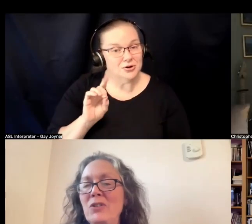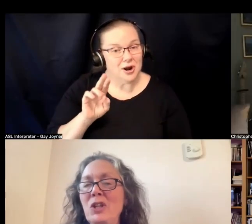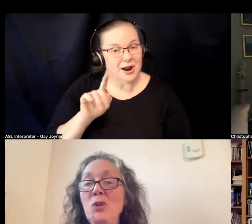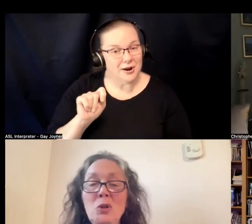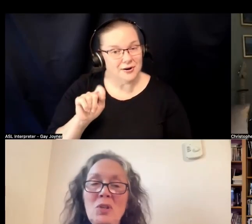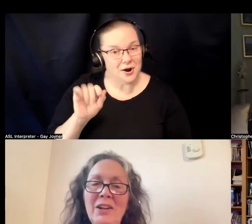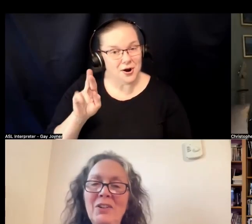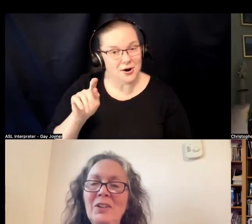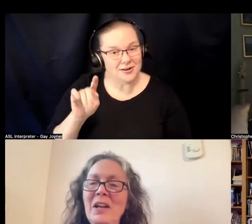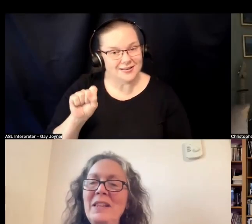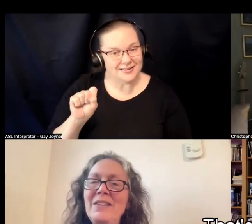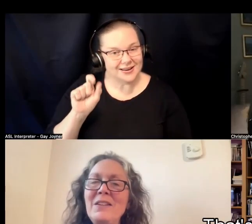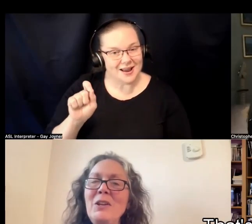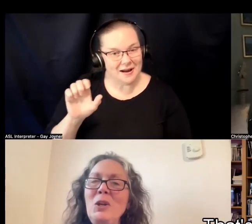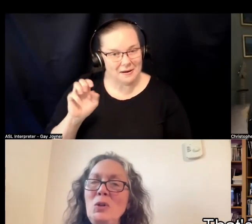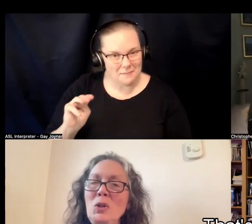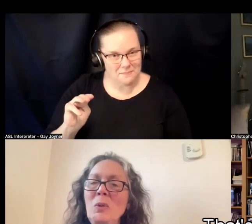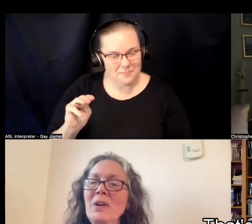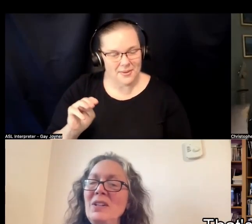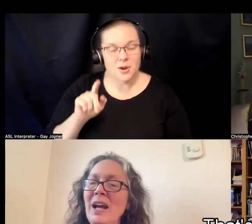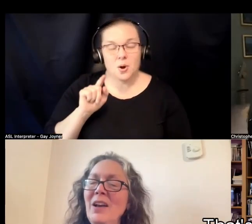Drake at Arts YouTube channel. That's